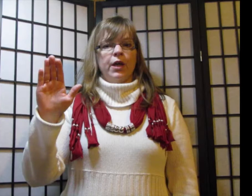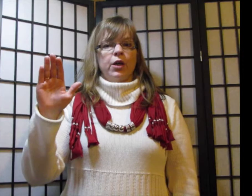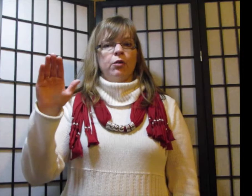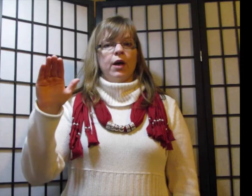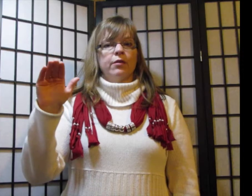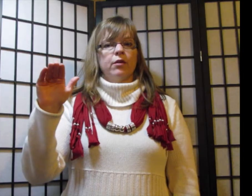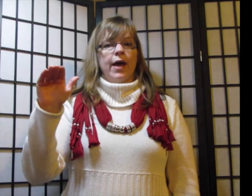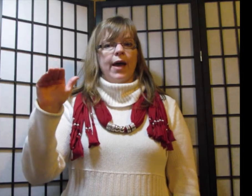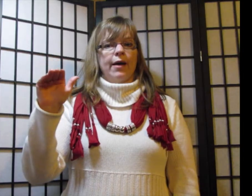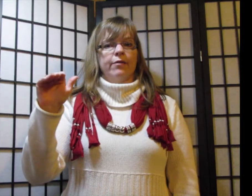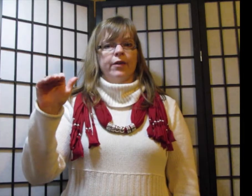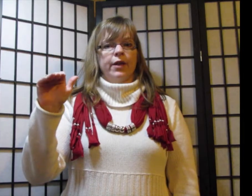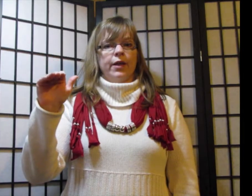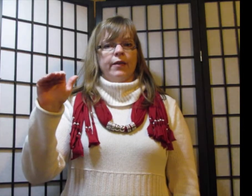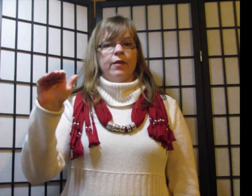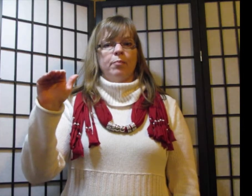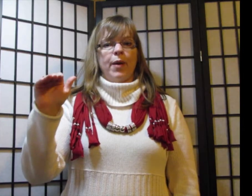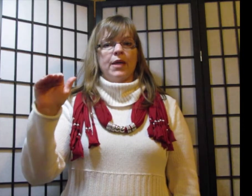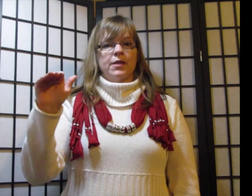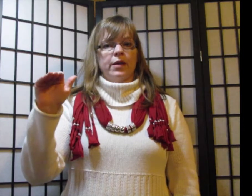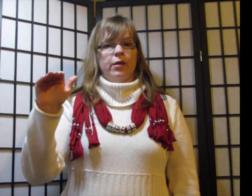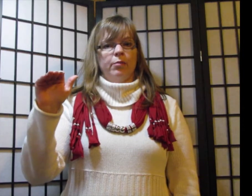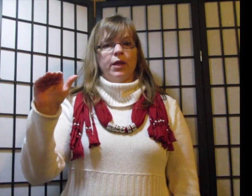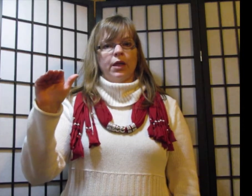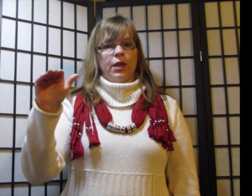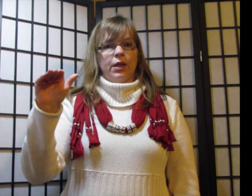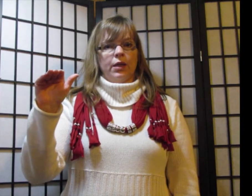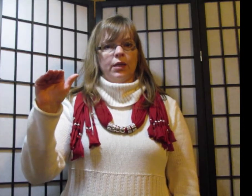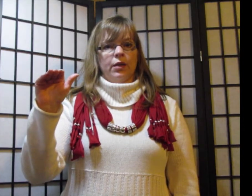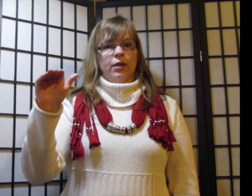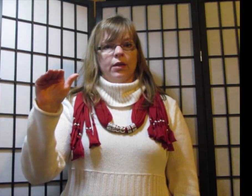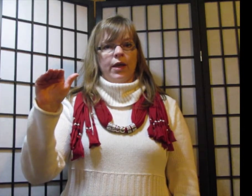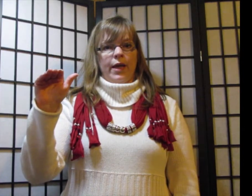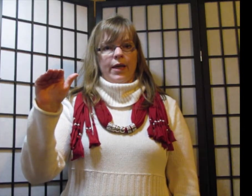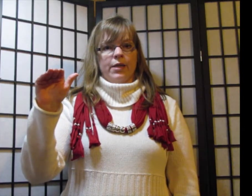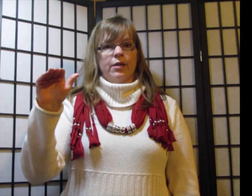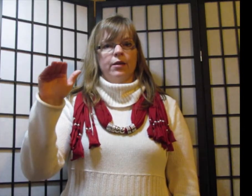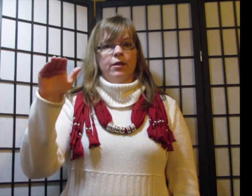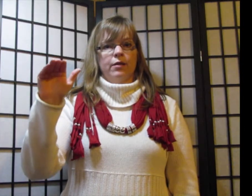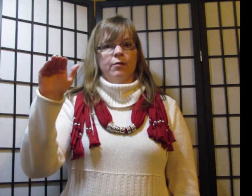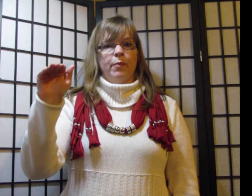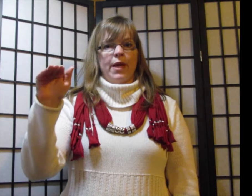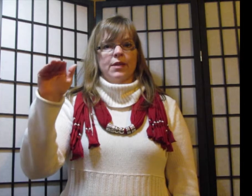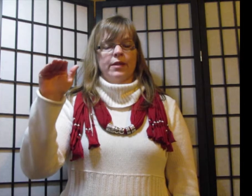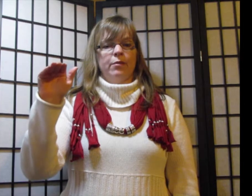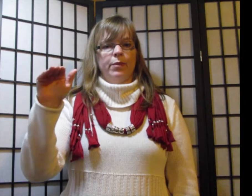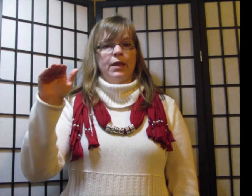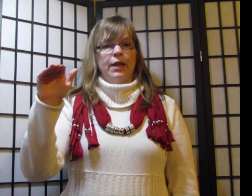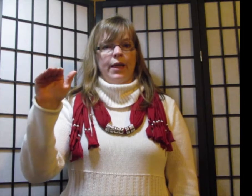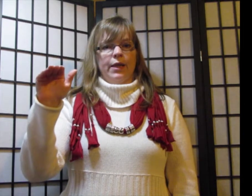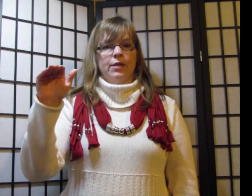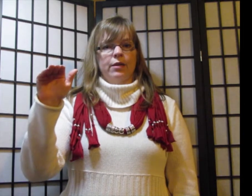You also have the bent B hand. This is bent B hand.